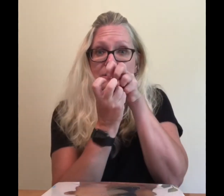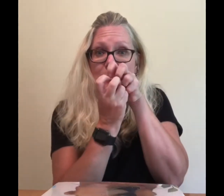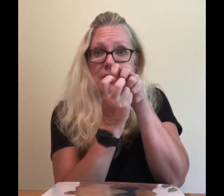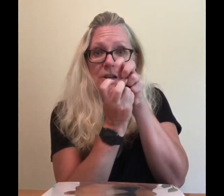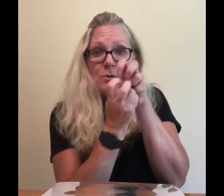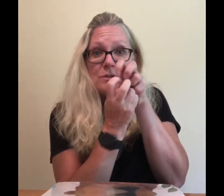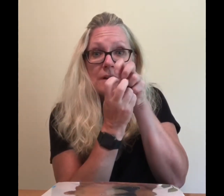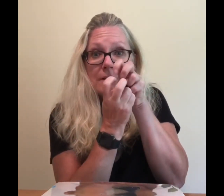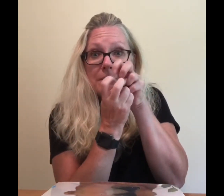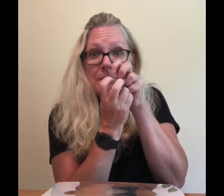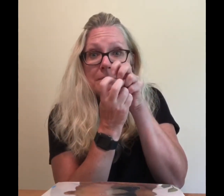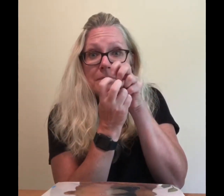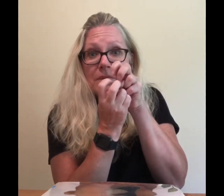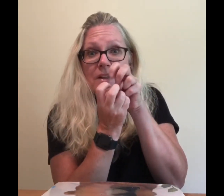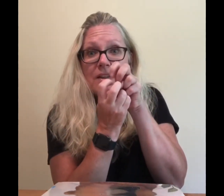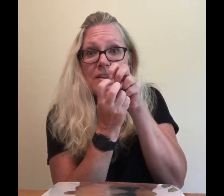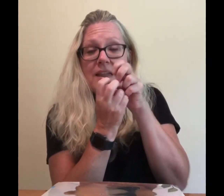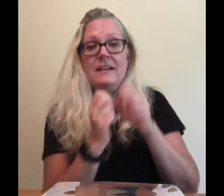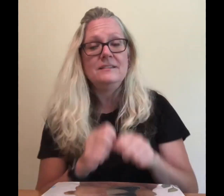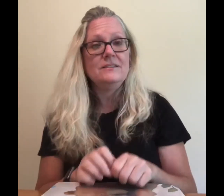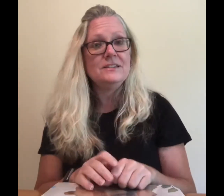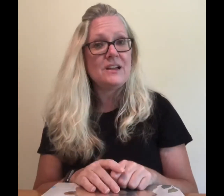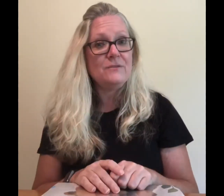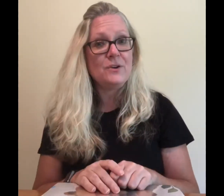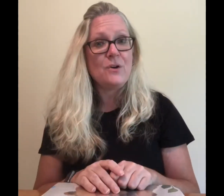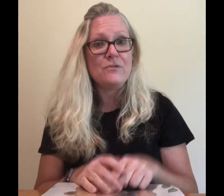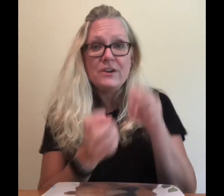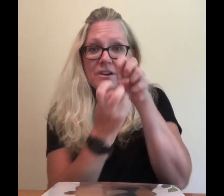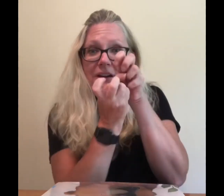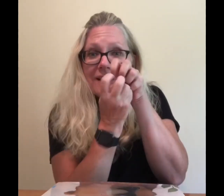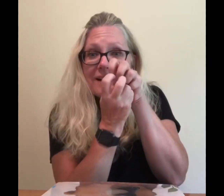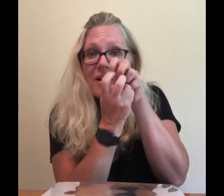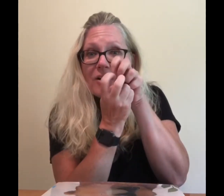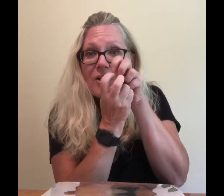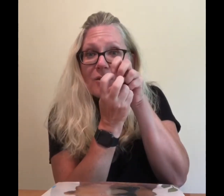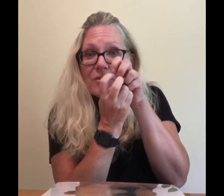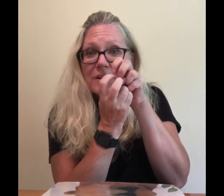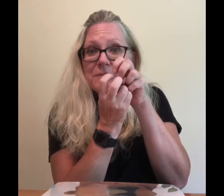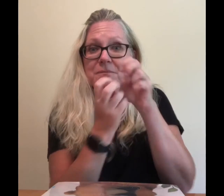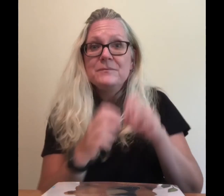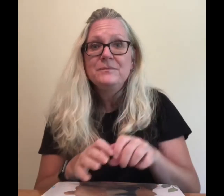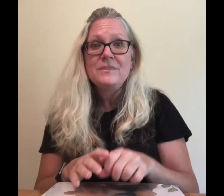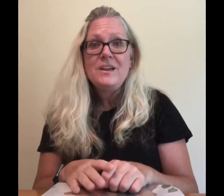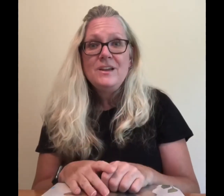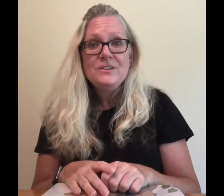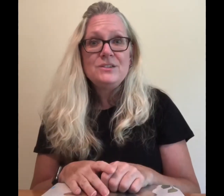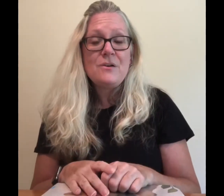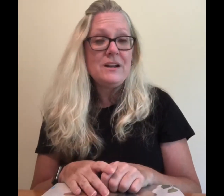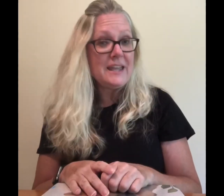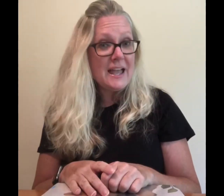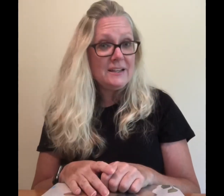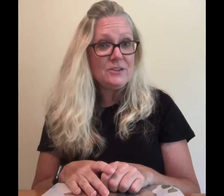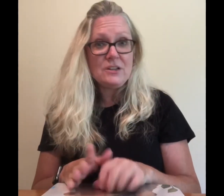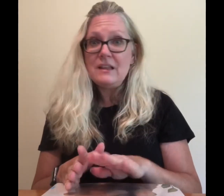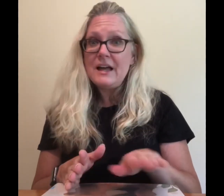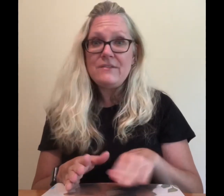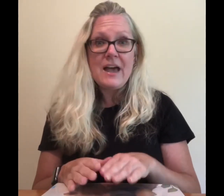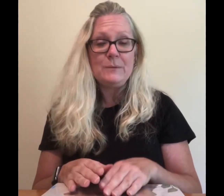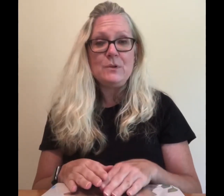going to use the sign for gopher. Gopher. So again, there's a lot of animals